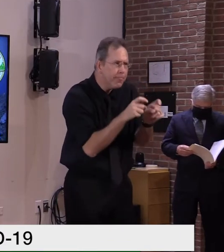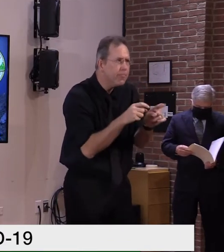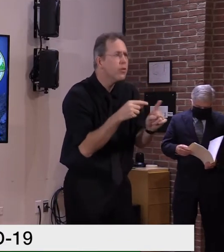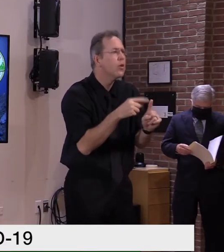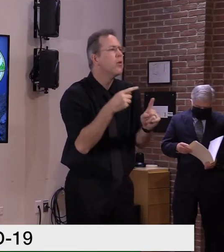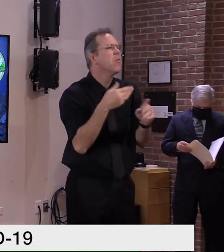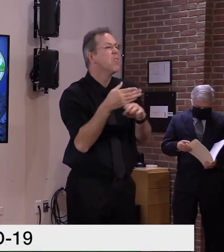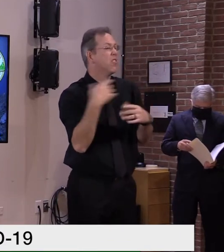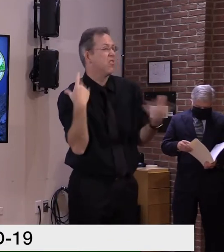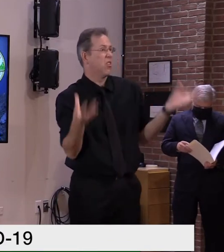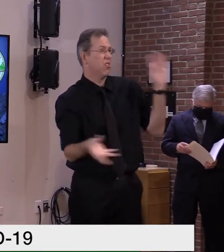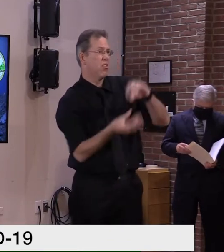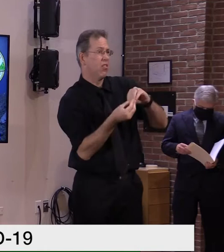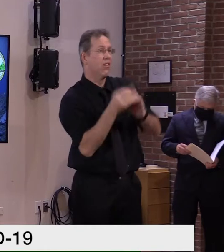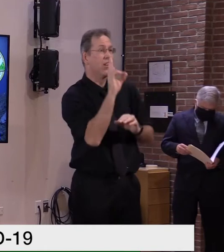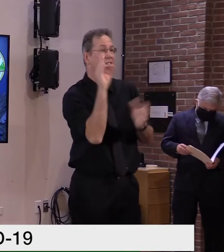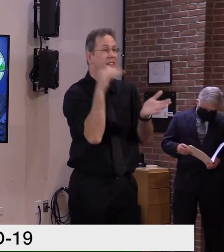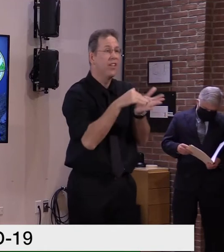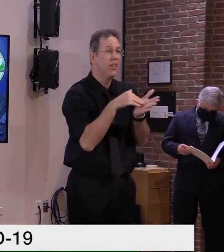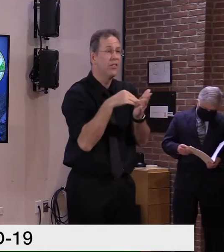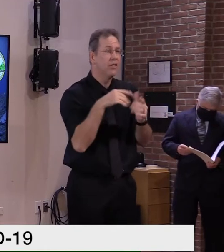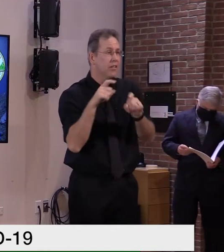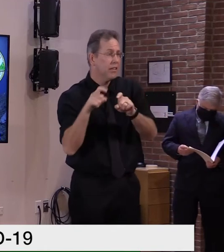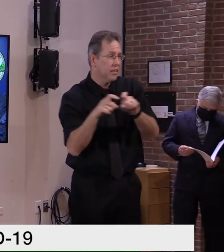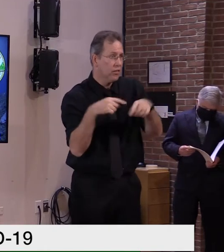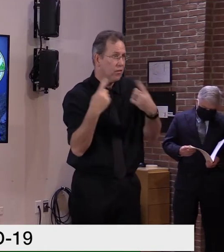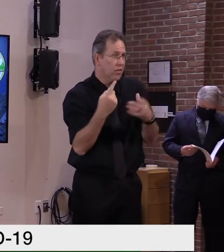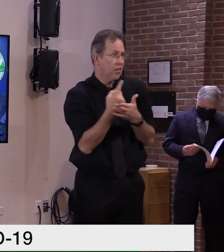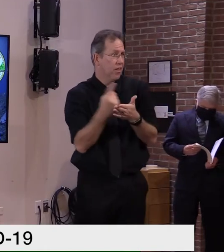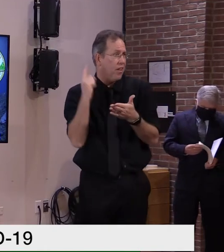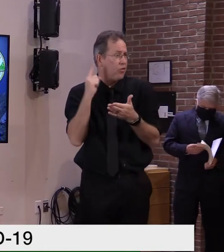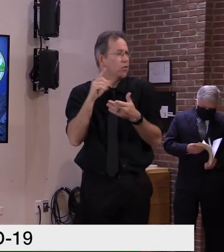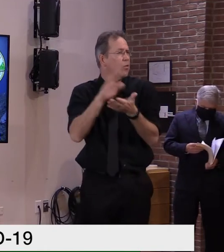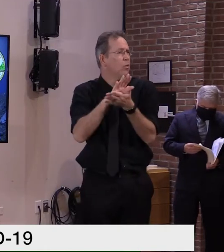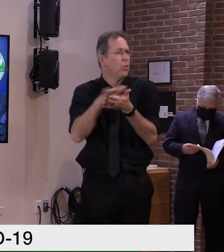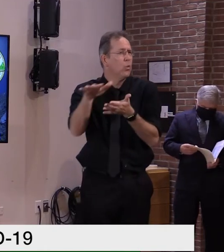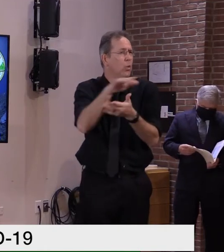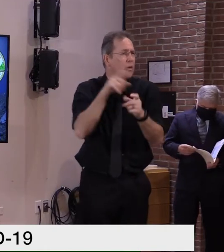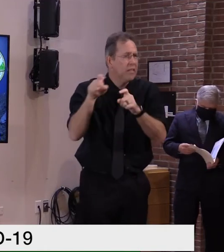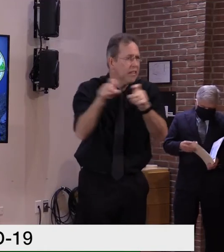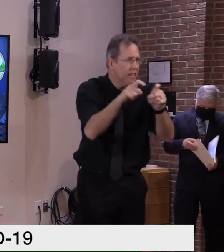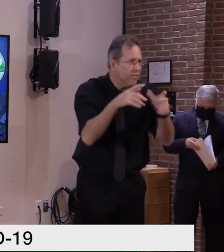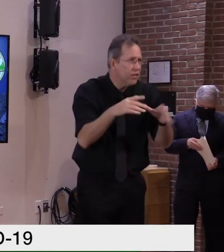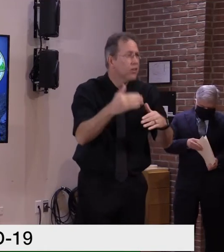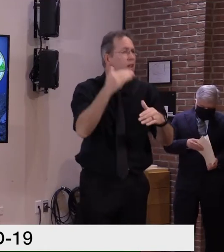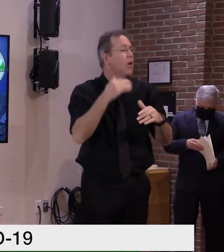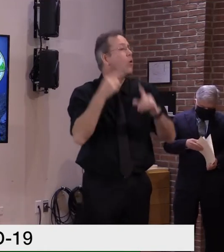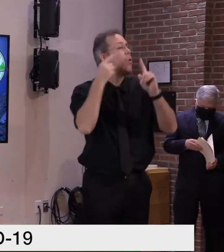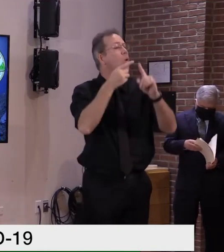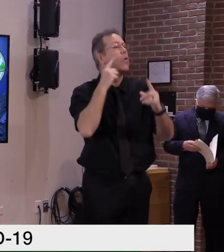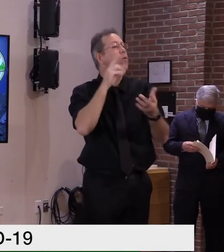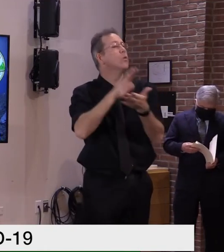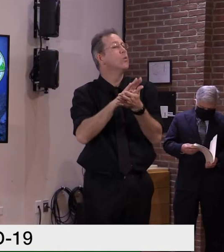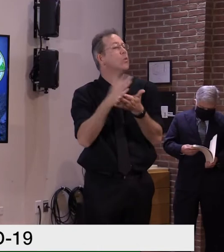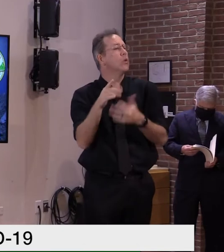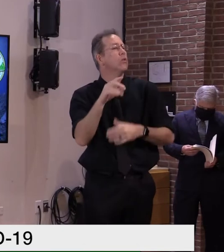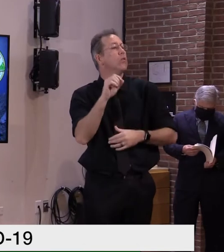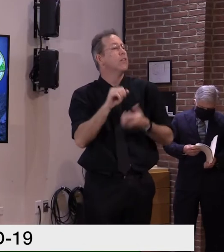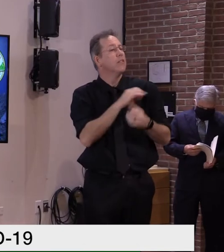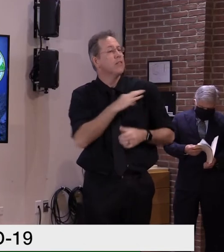week, and will now begin testing about 25% of school employees each week on a rotating